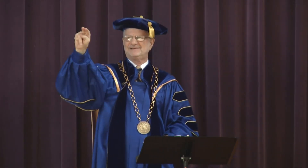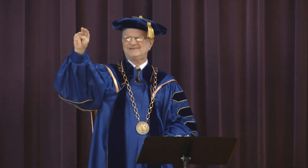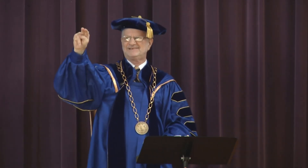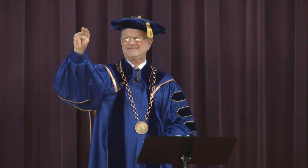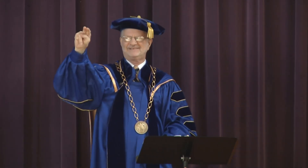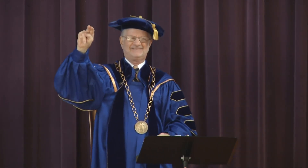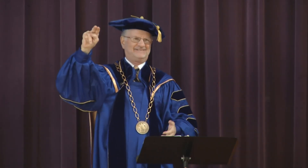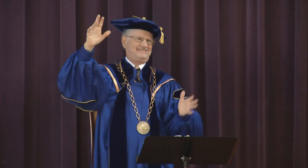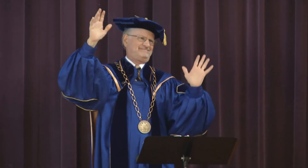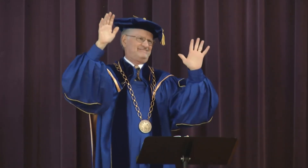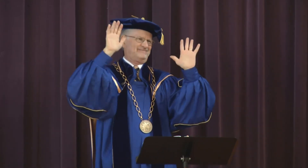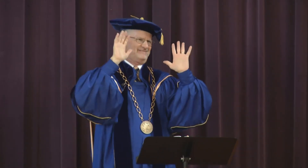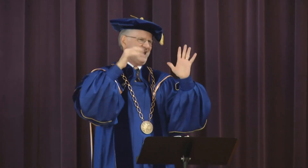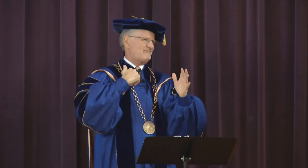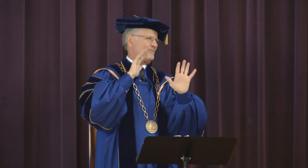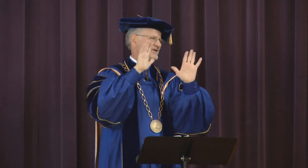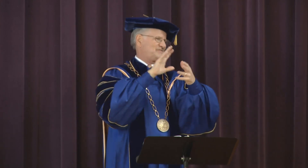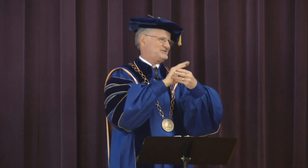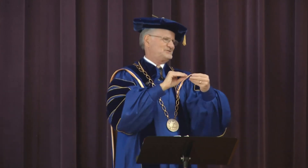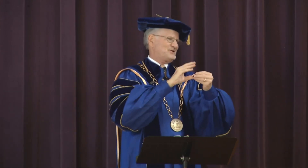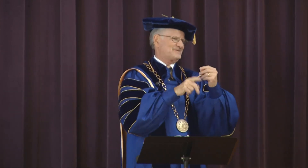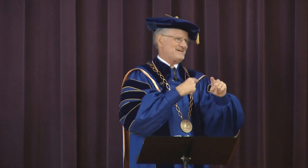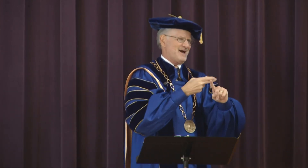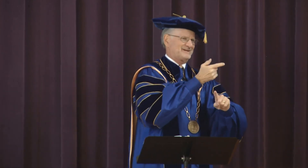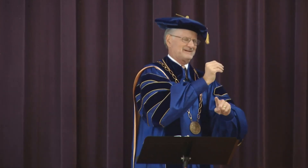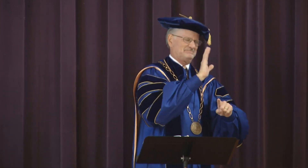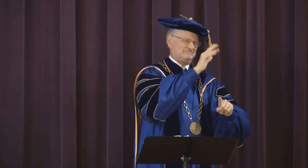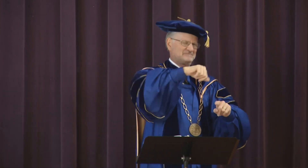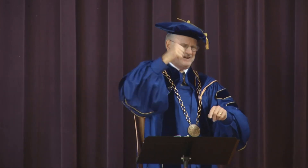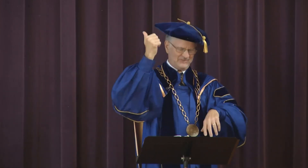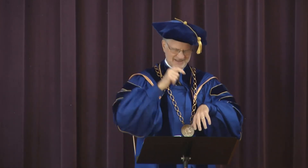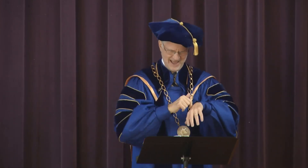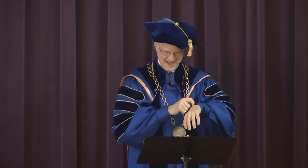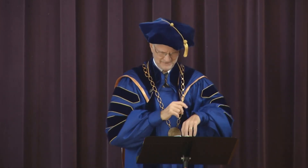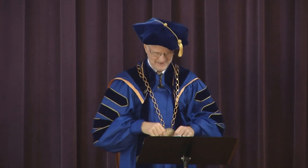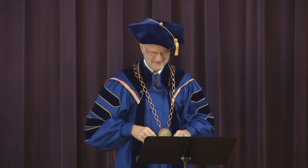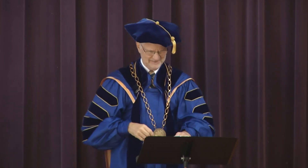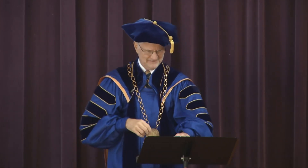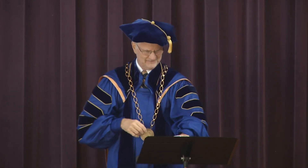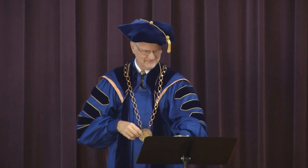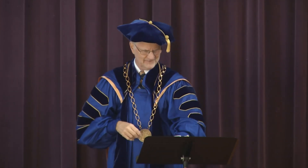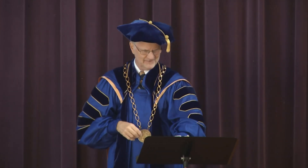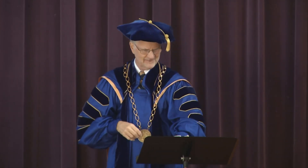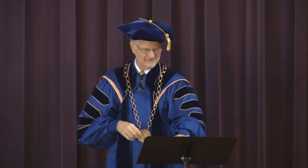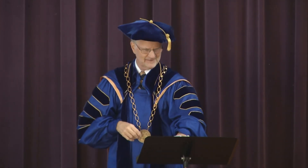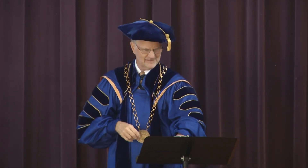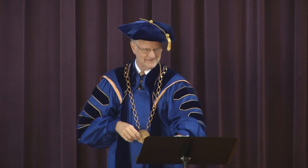S. Truman. Fantastic. I have a wonderful story about him, but that's for another time.